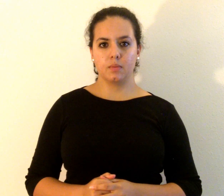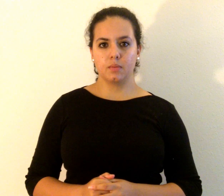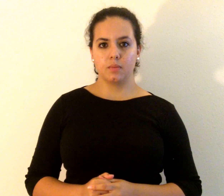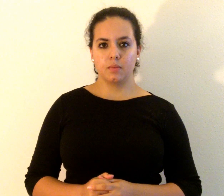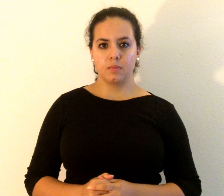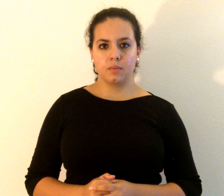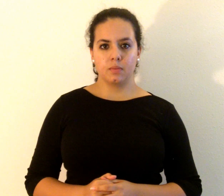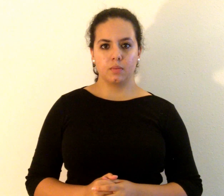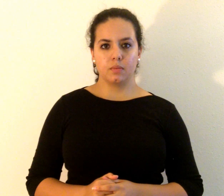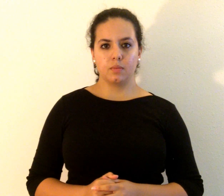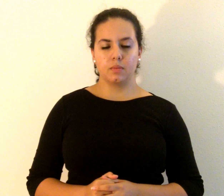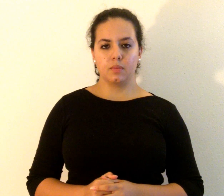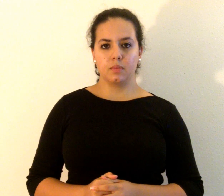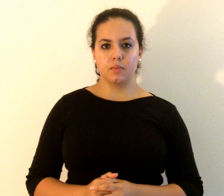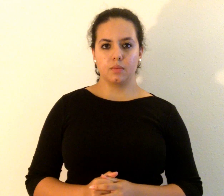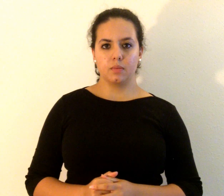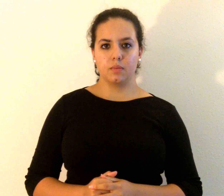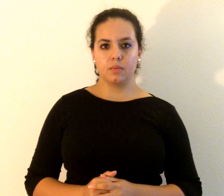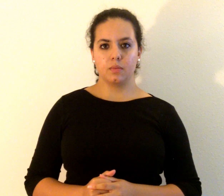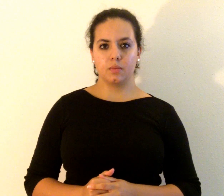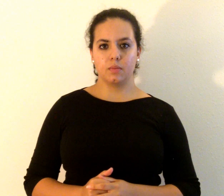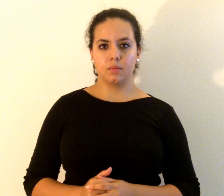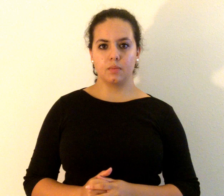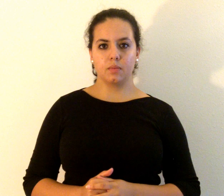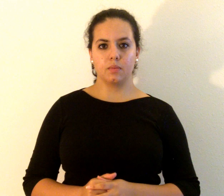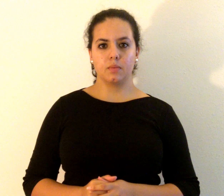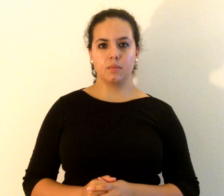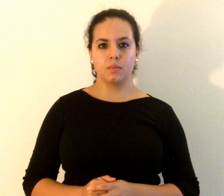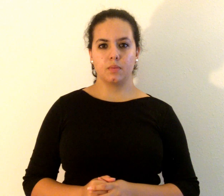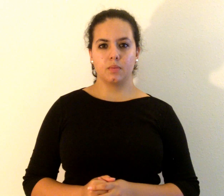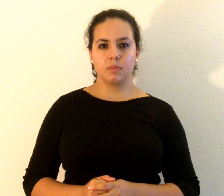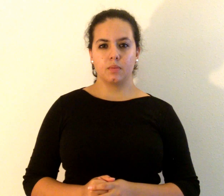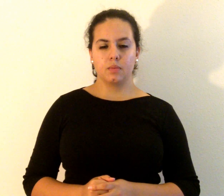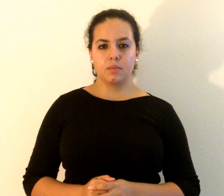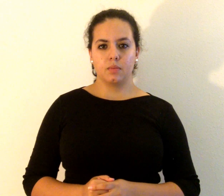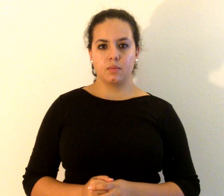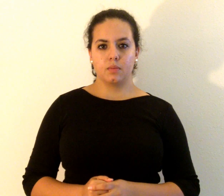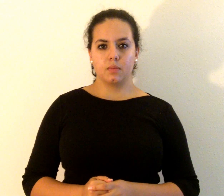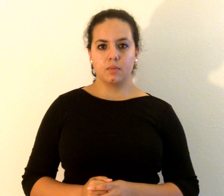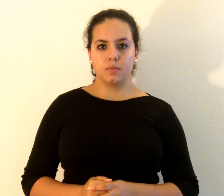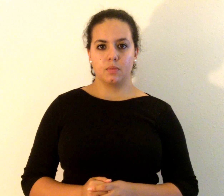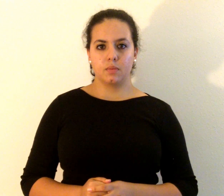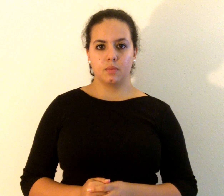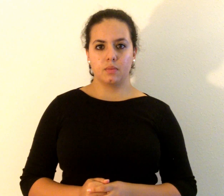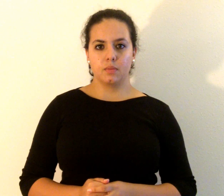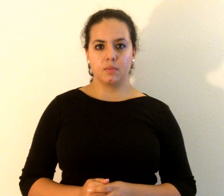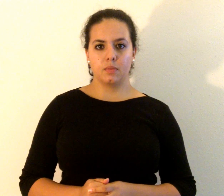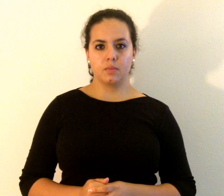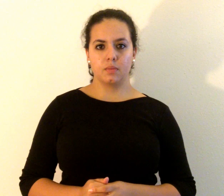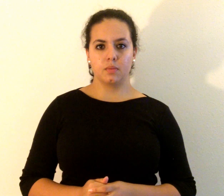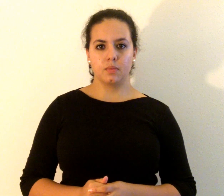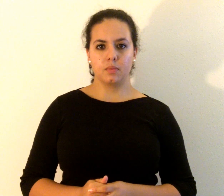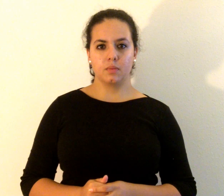that. Not so in ASL. In ASL we have first, second, third, fourth,